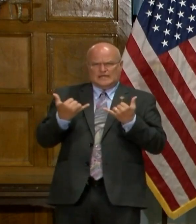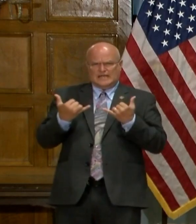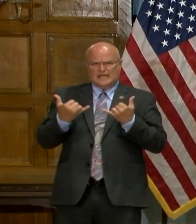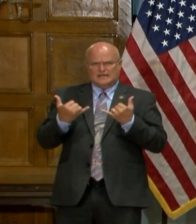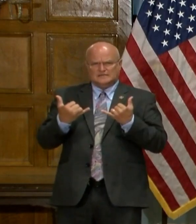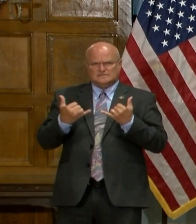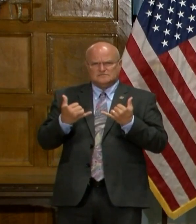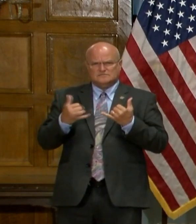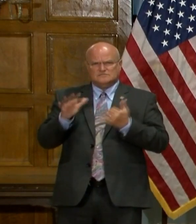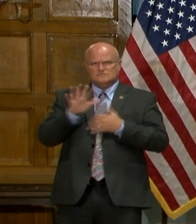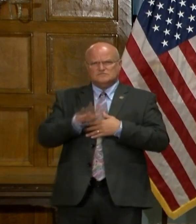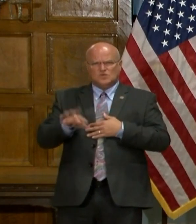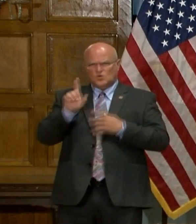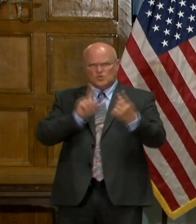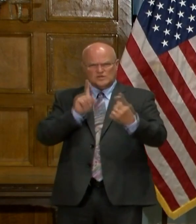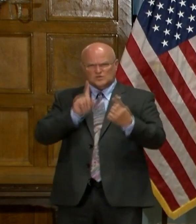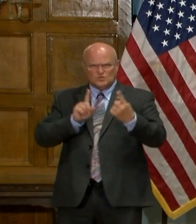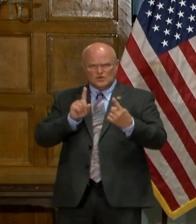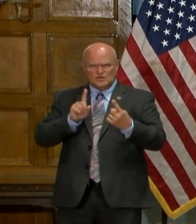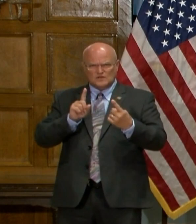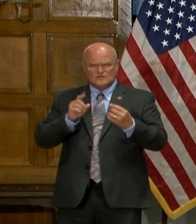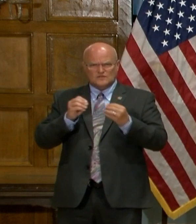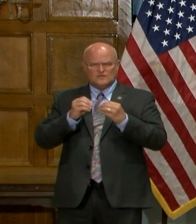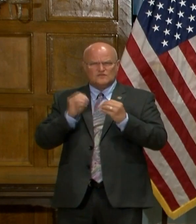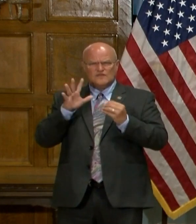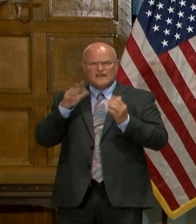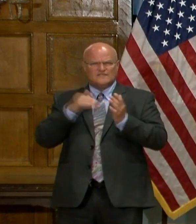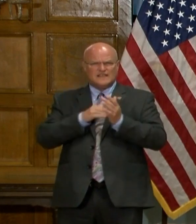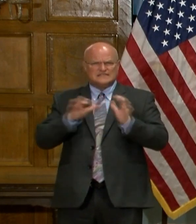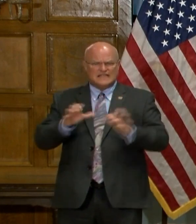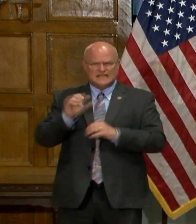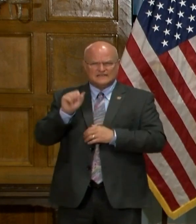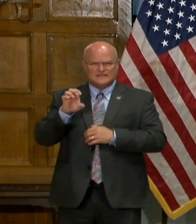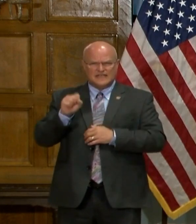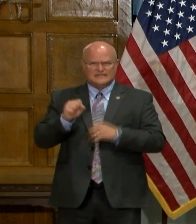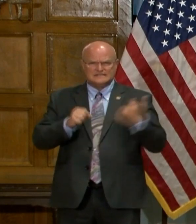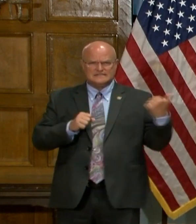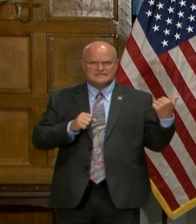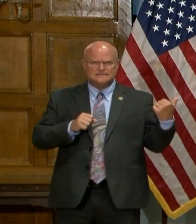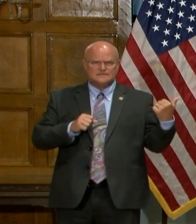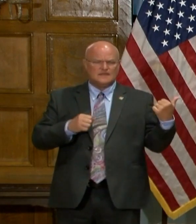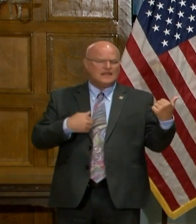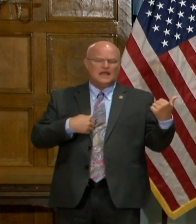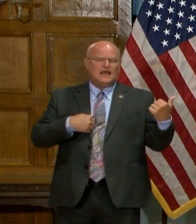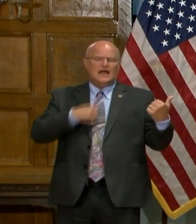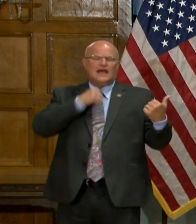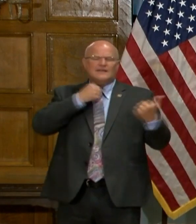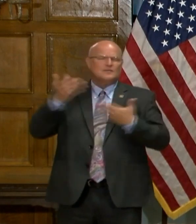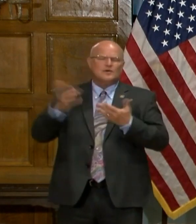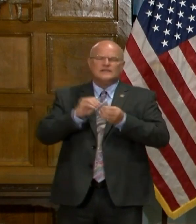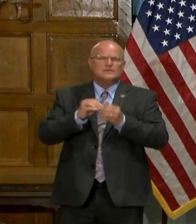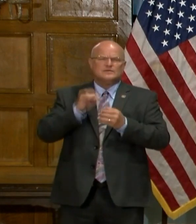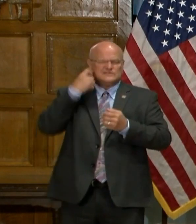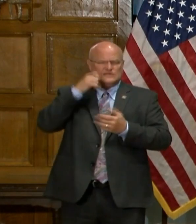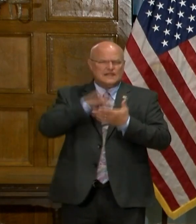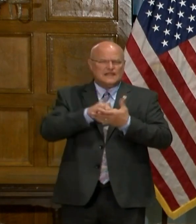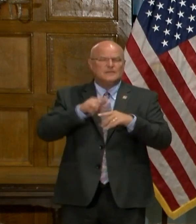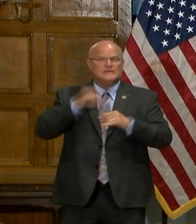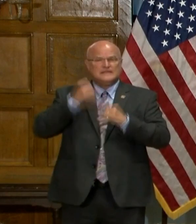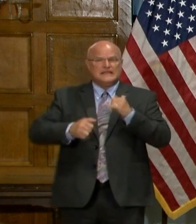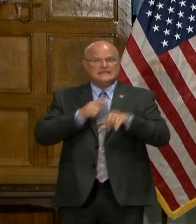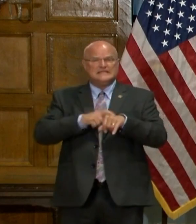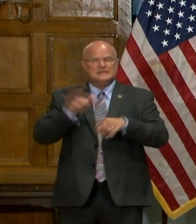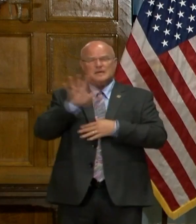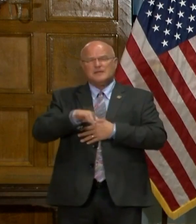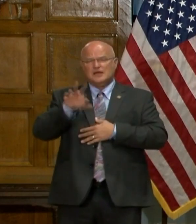it be roughly 1-to-1 for all the 5,000 active cases? I haven't run our numbers recently on that, but the last time